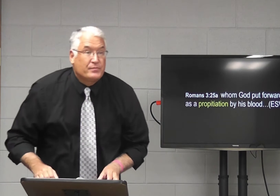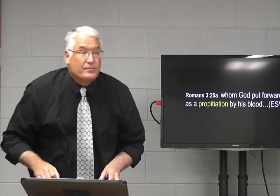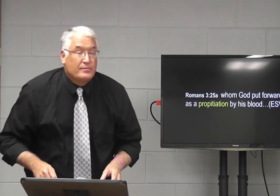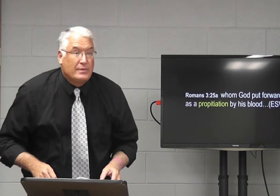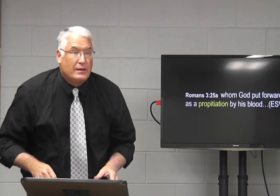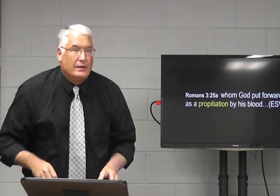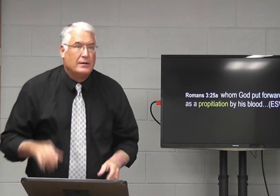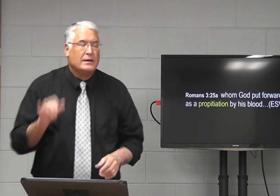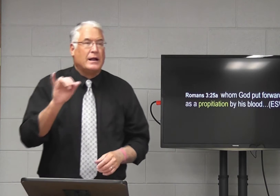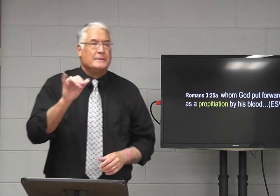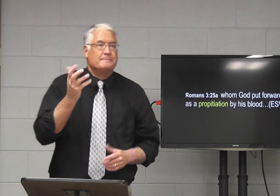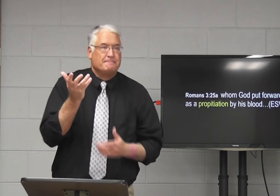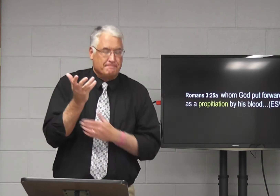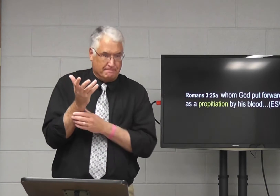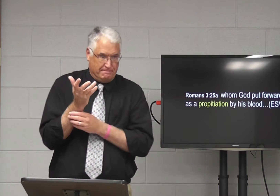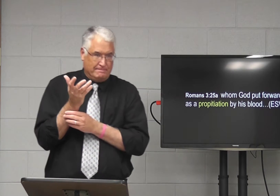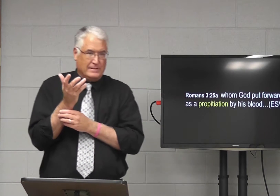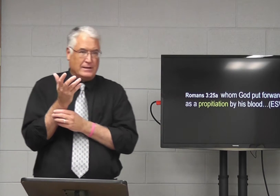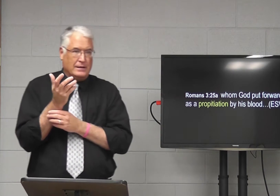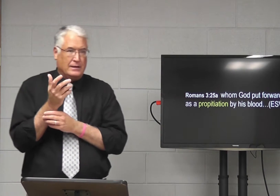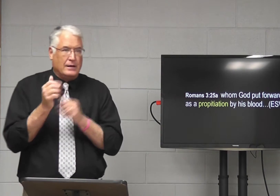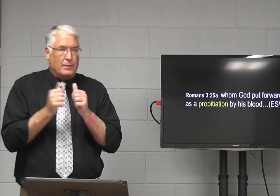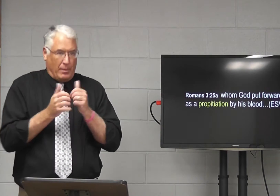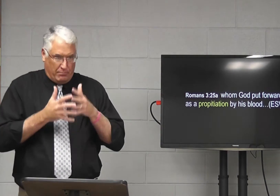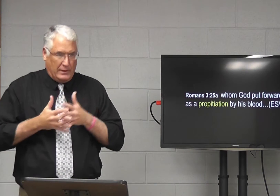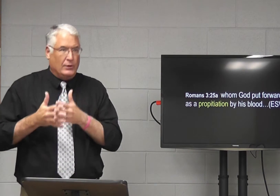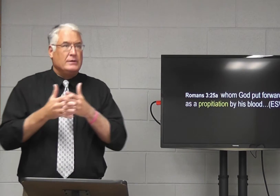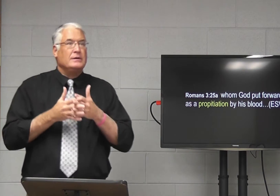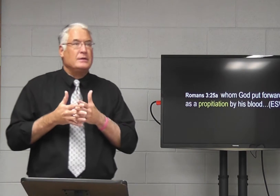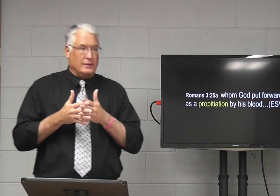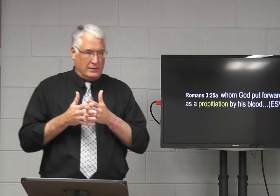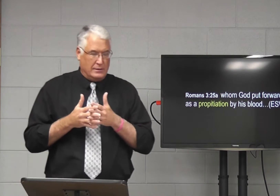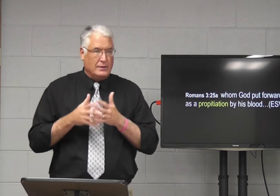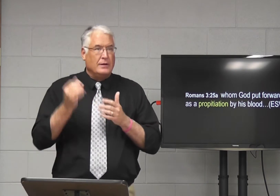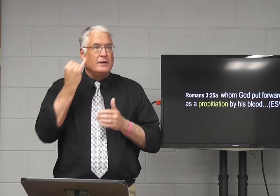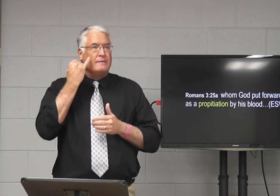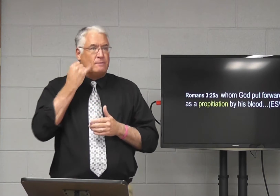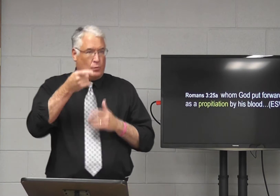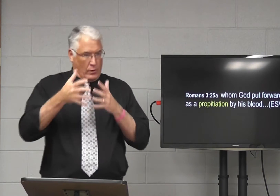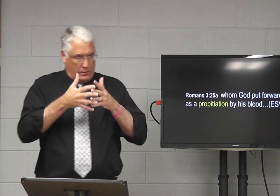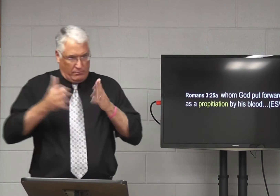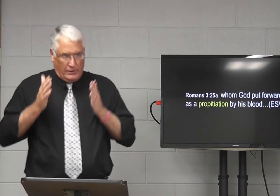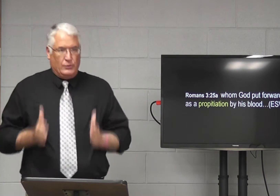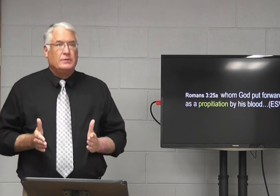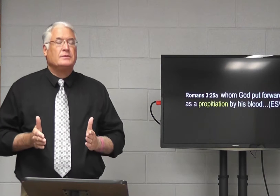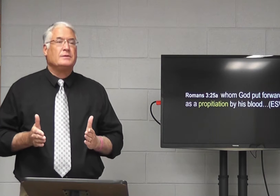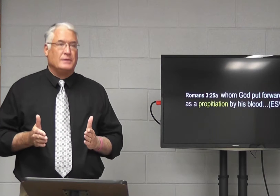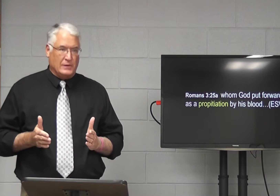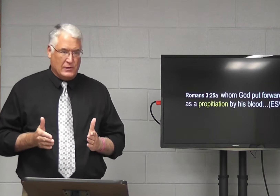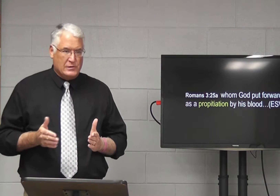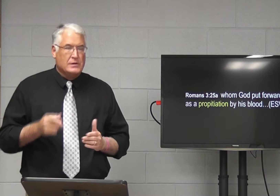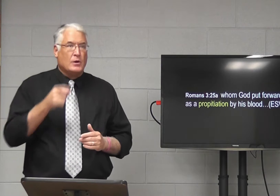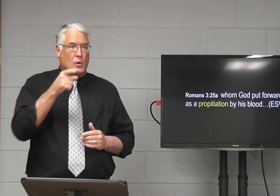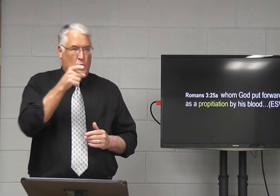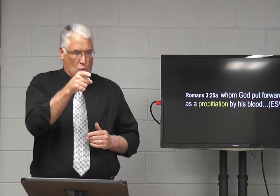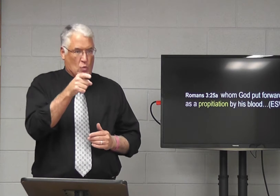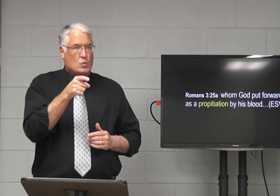Well, like with America, if you're an American and you